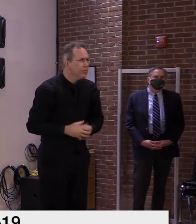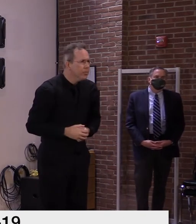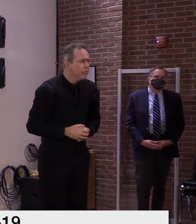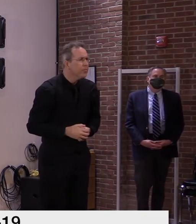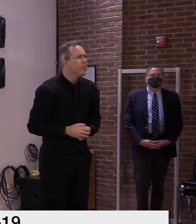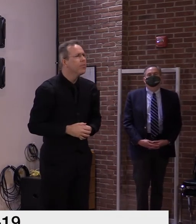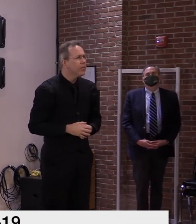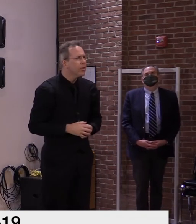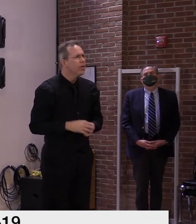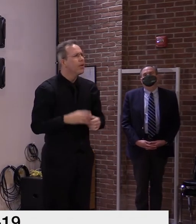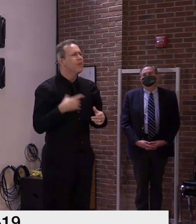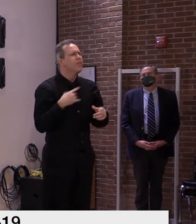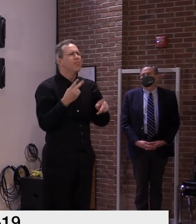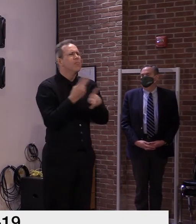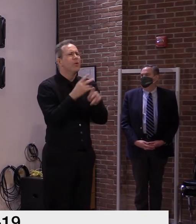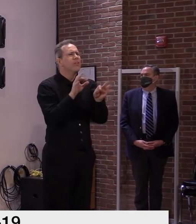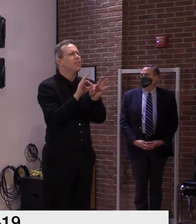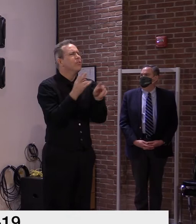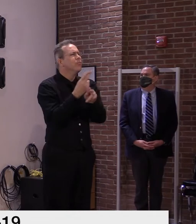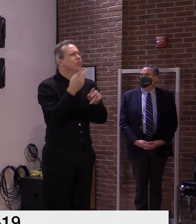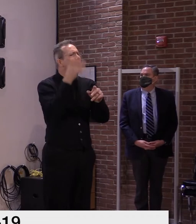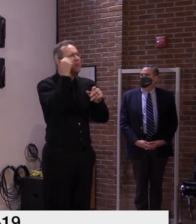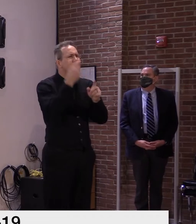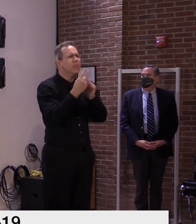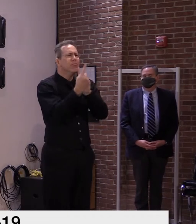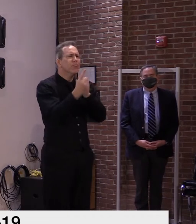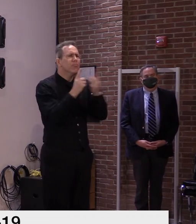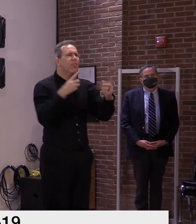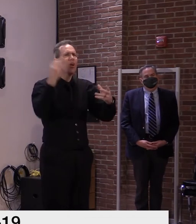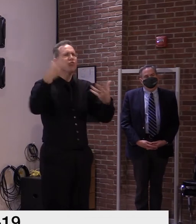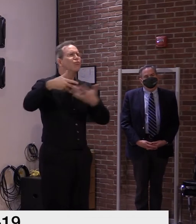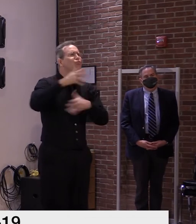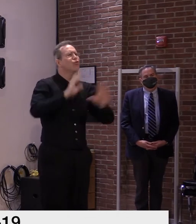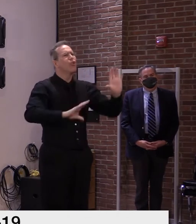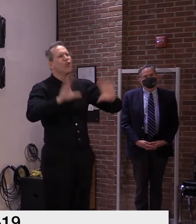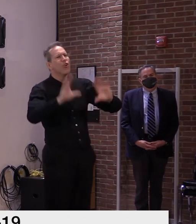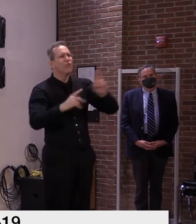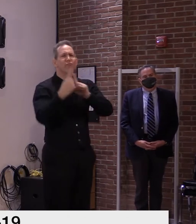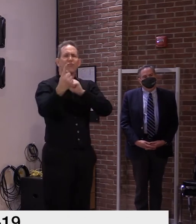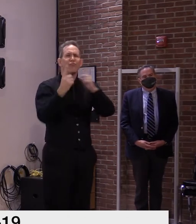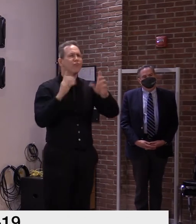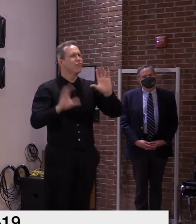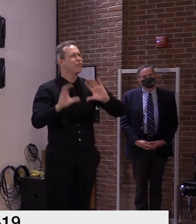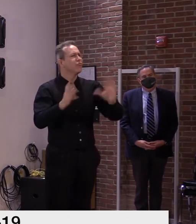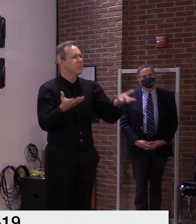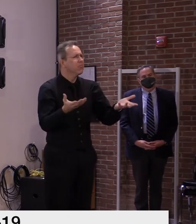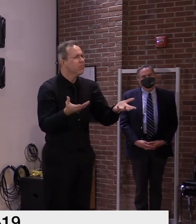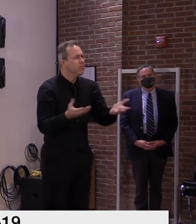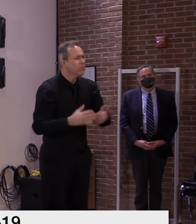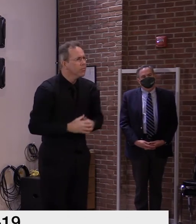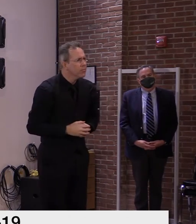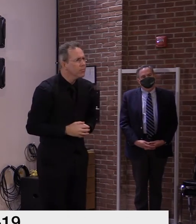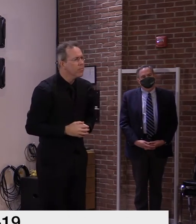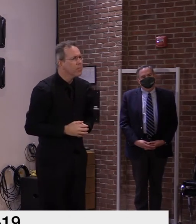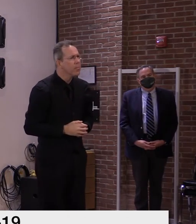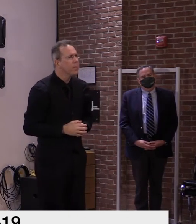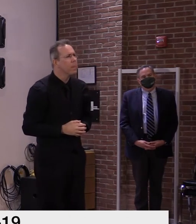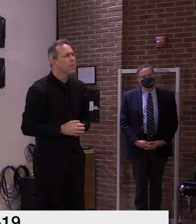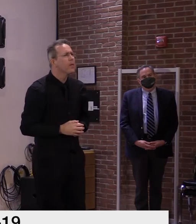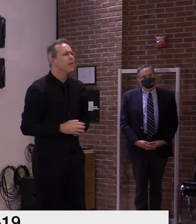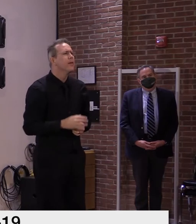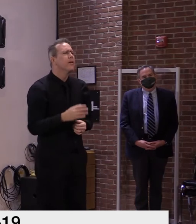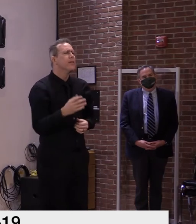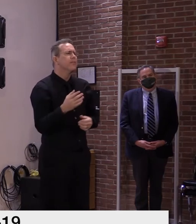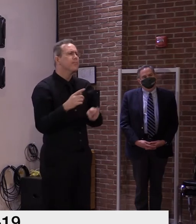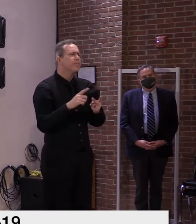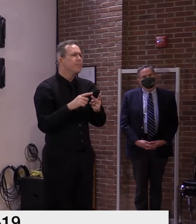where we were a year ago in March. With regard to even beyond March, but this year, just the